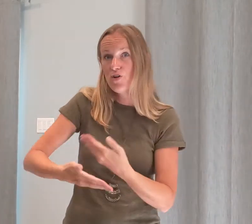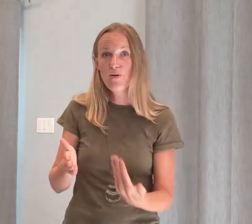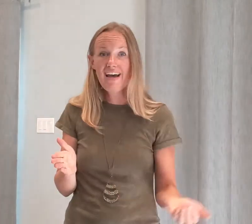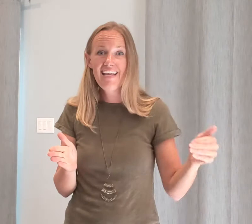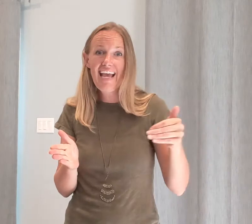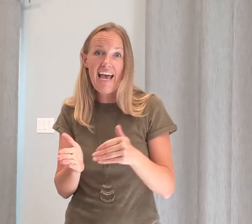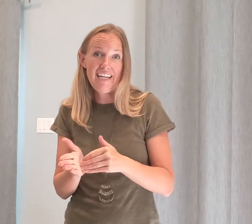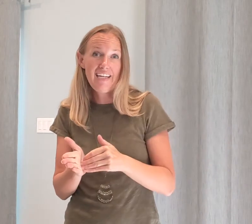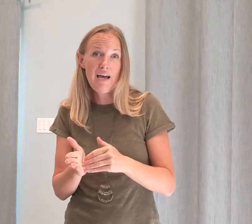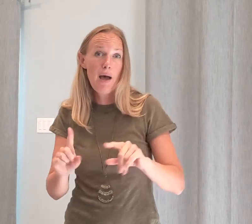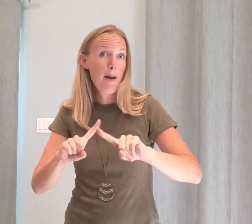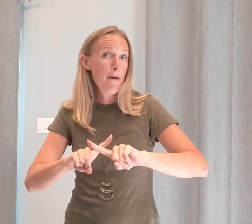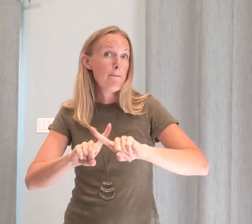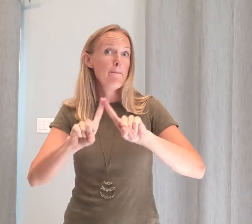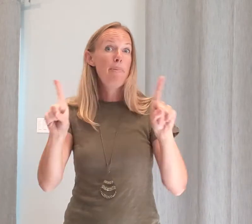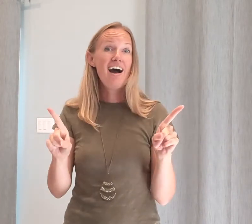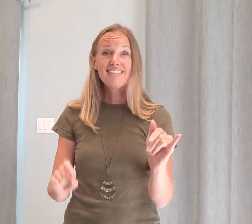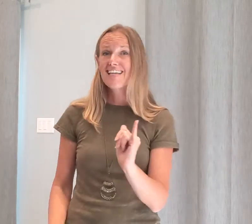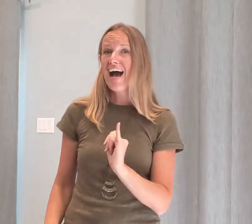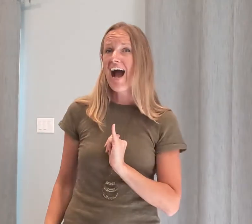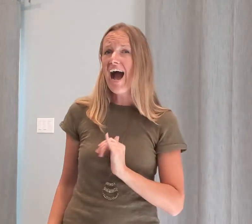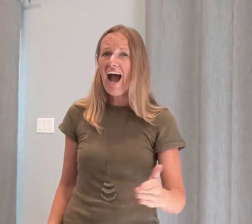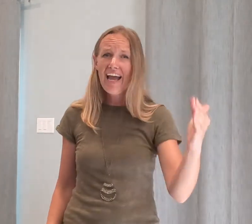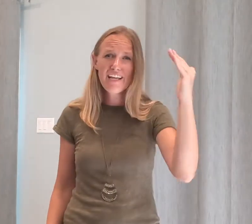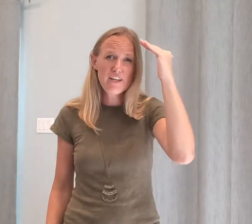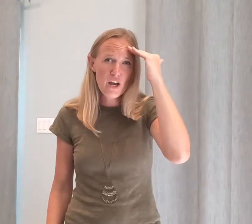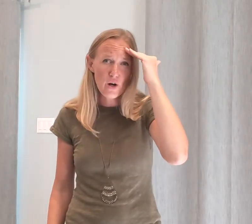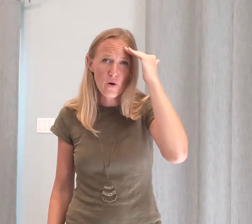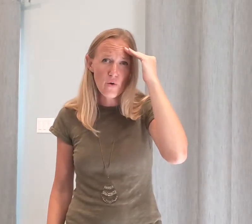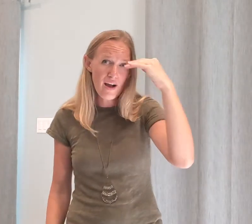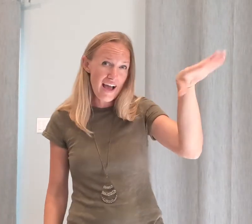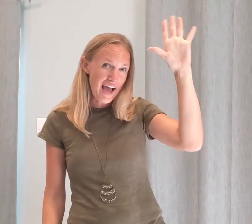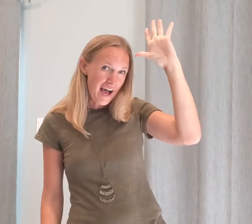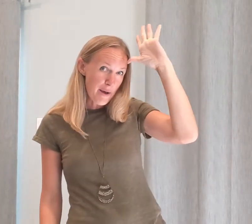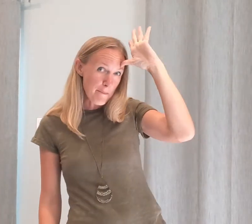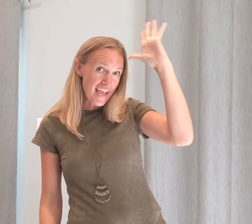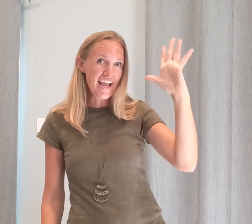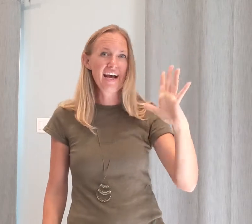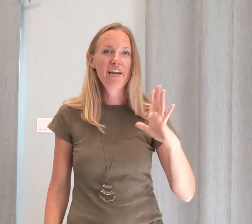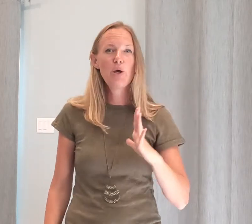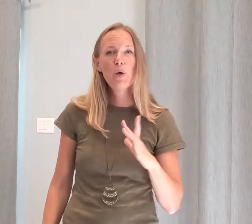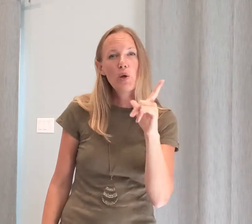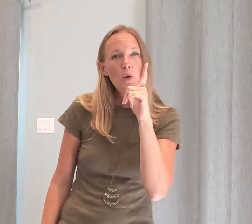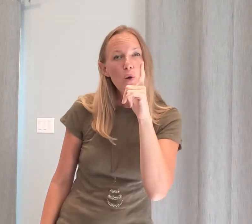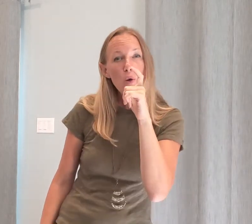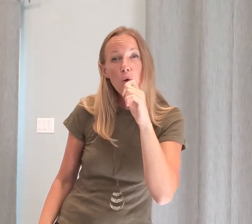new again, but I know a man